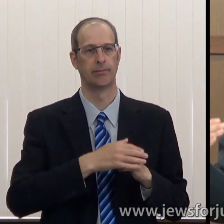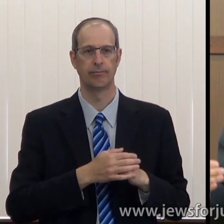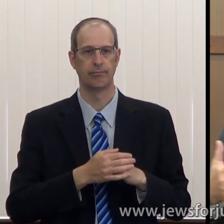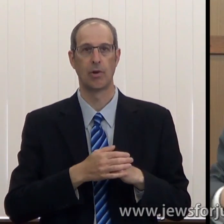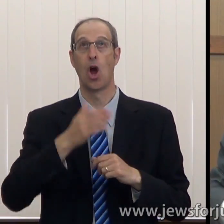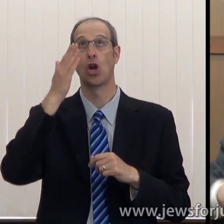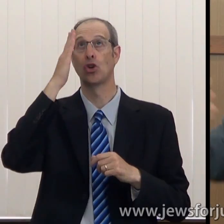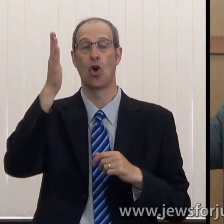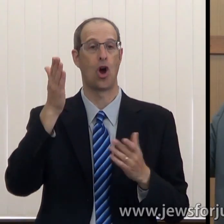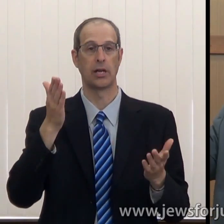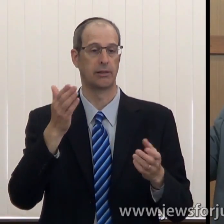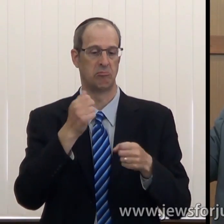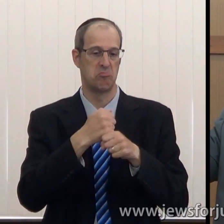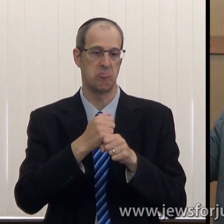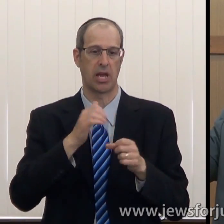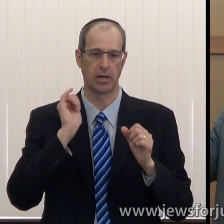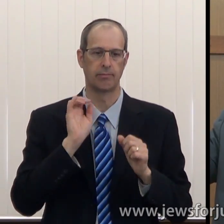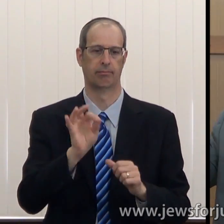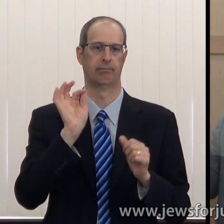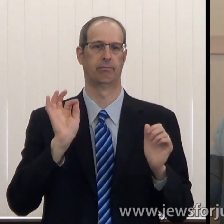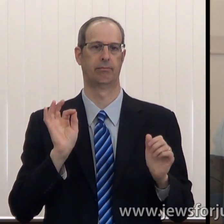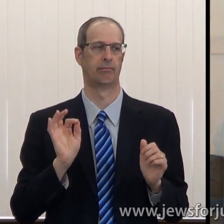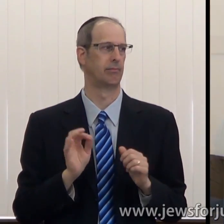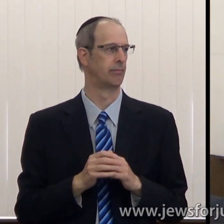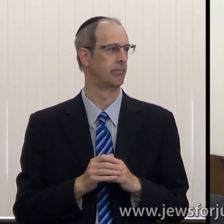God can just make it.